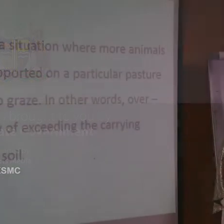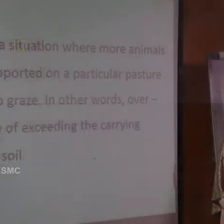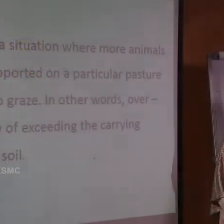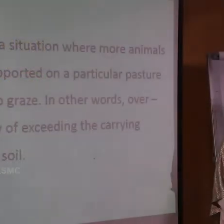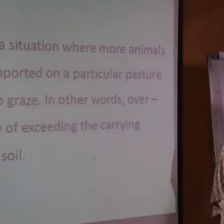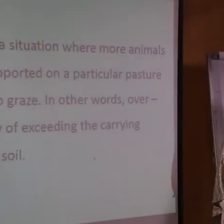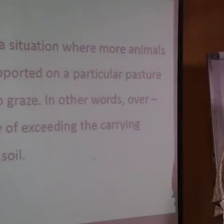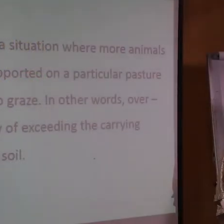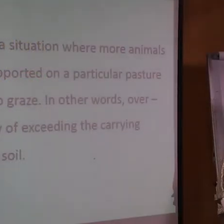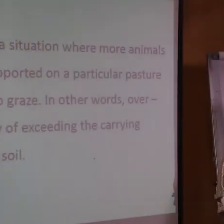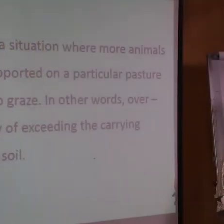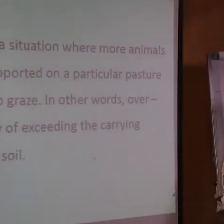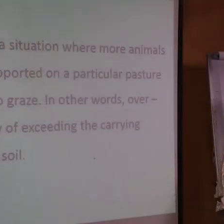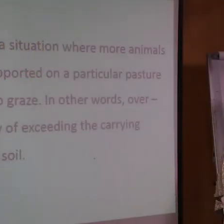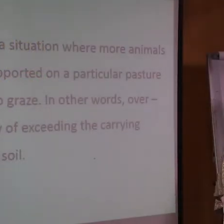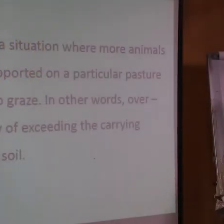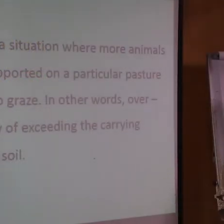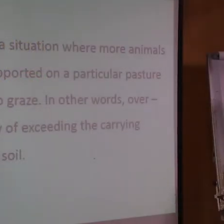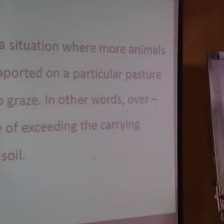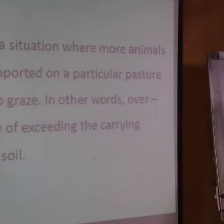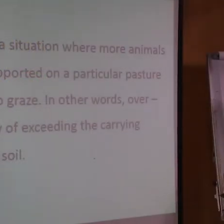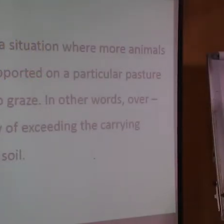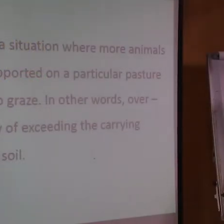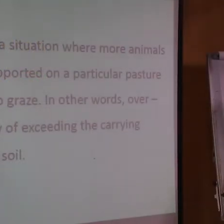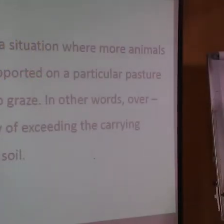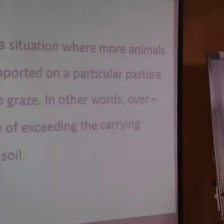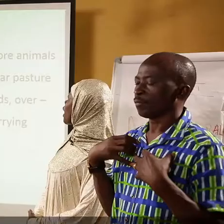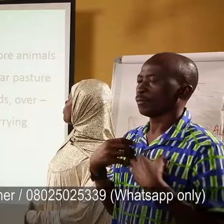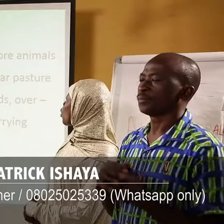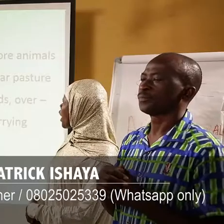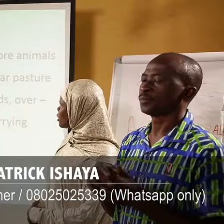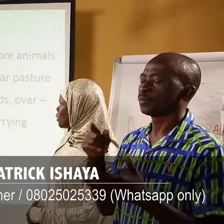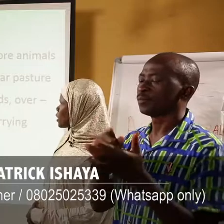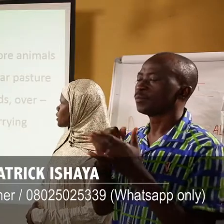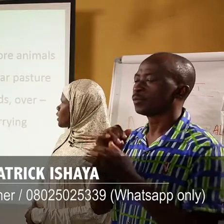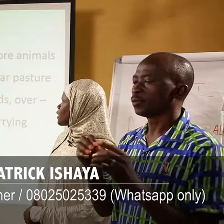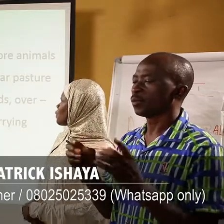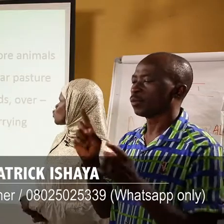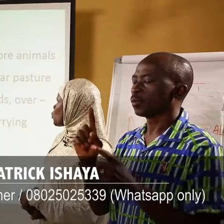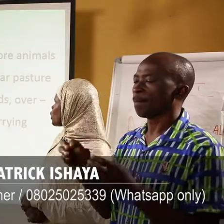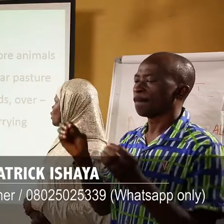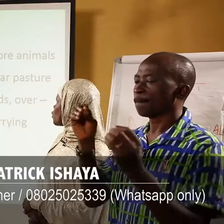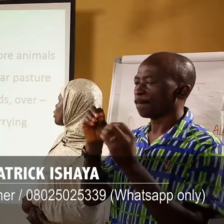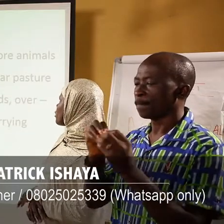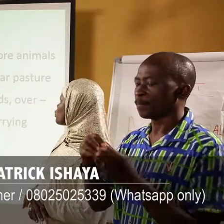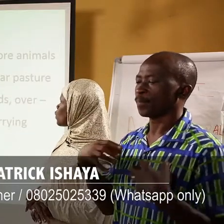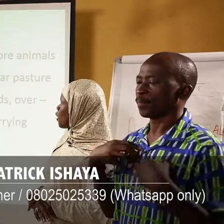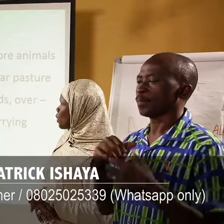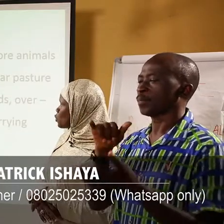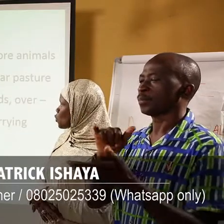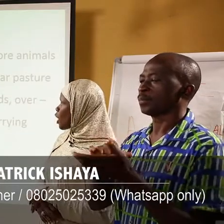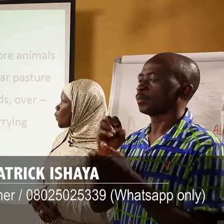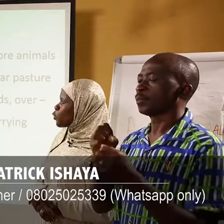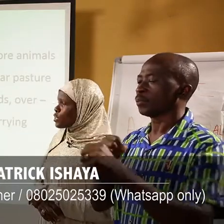Number 2 is overgrazing. Overgrazing is a situation where more animals than can be supported on a